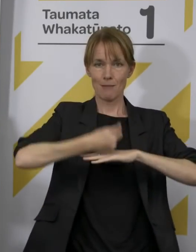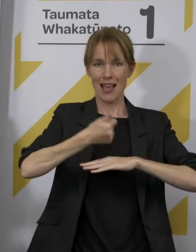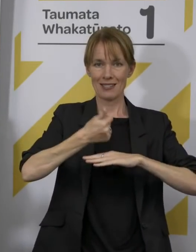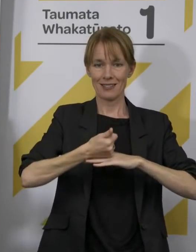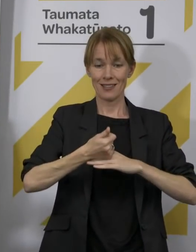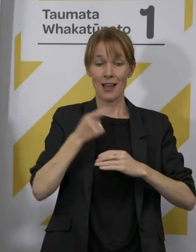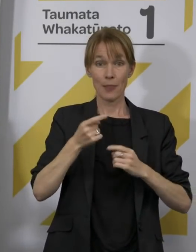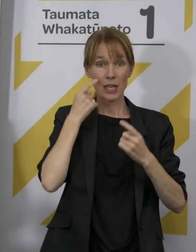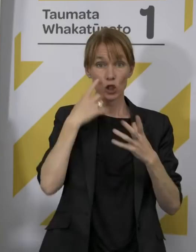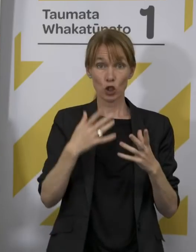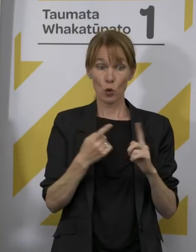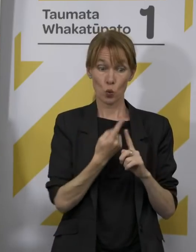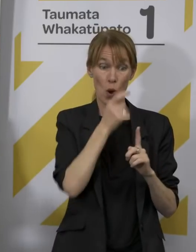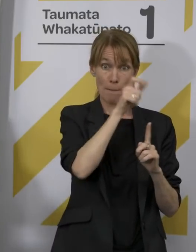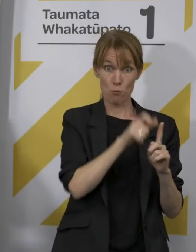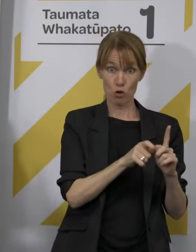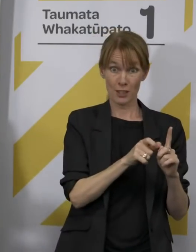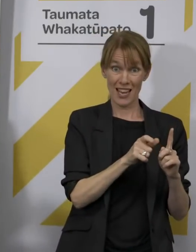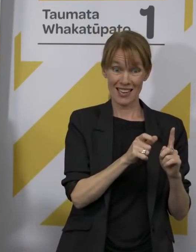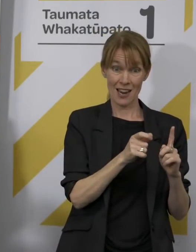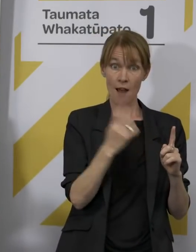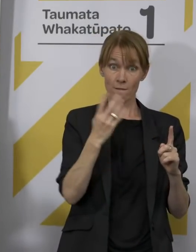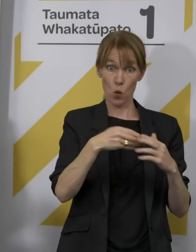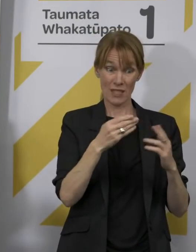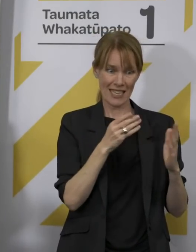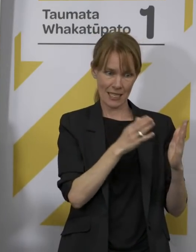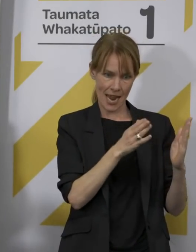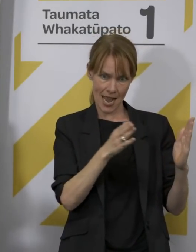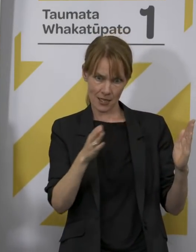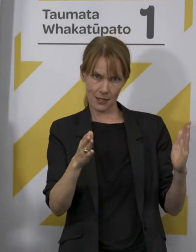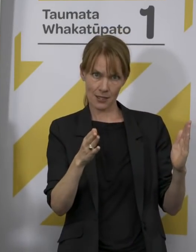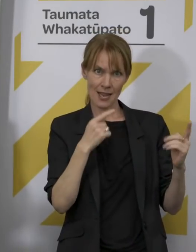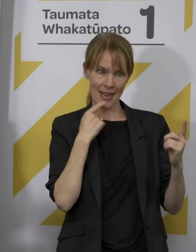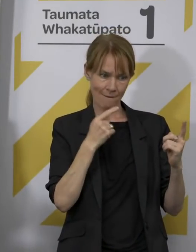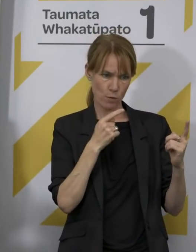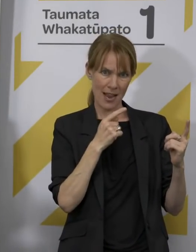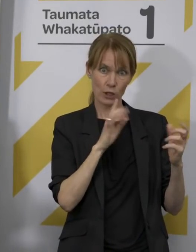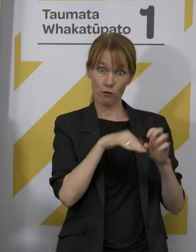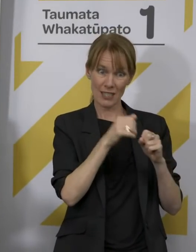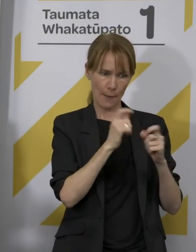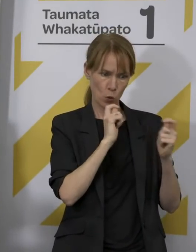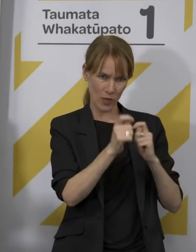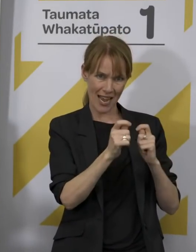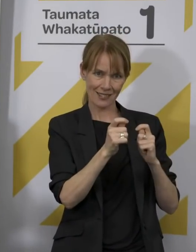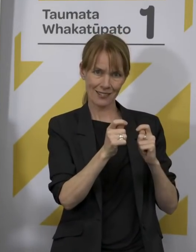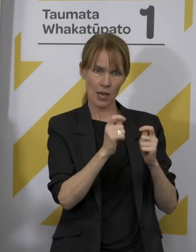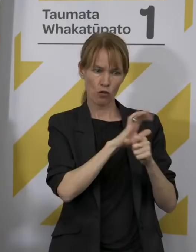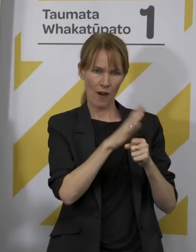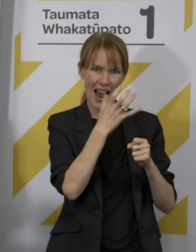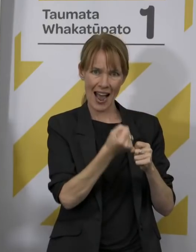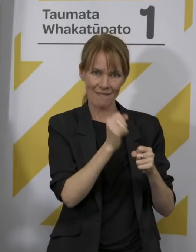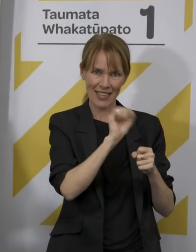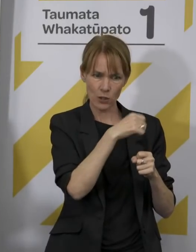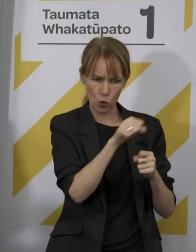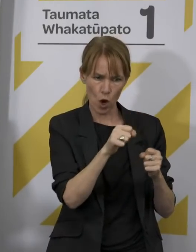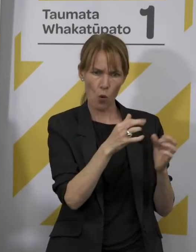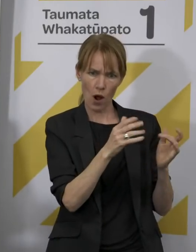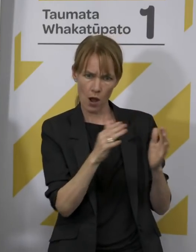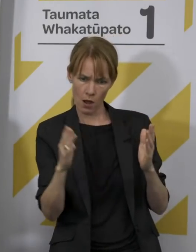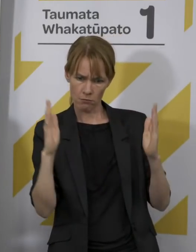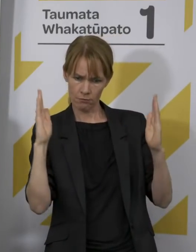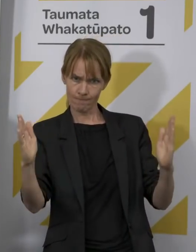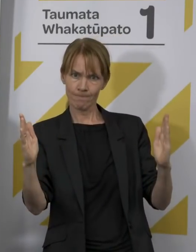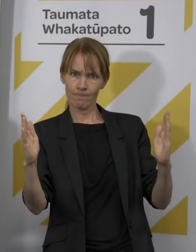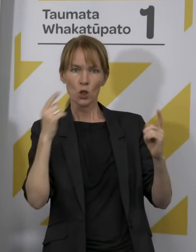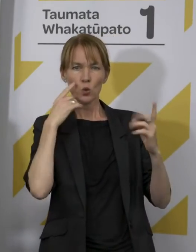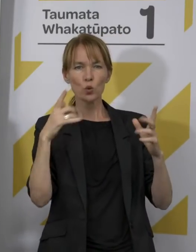that managed isolation process, as well as the non-health aspects. Yes, I think we need to get that in place, and I know there's a team working on that. I would